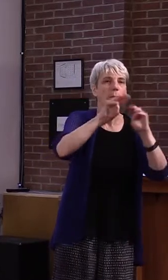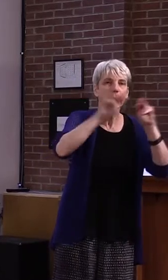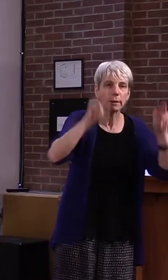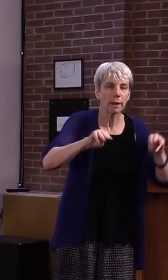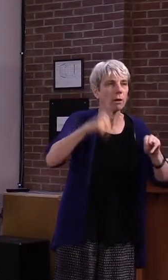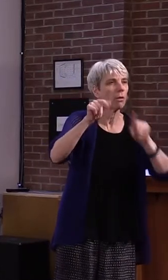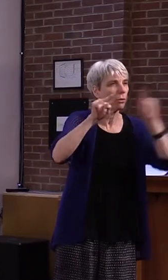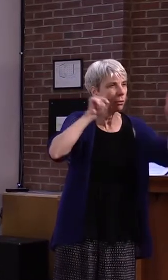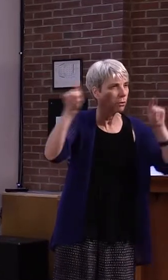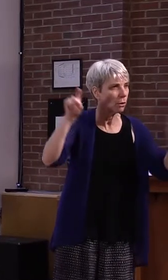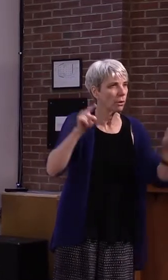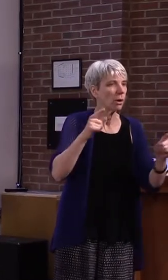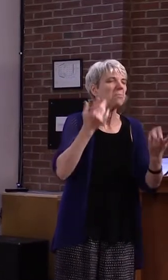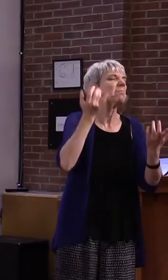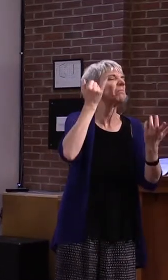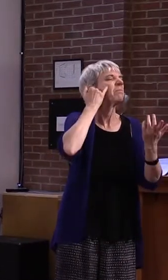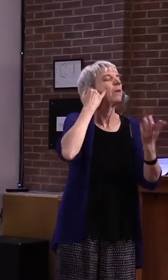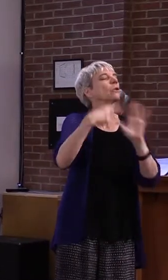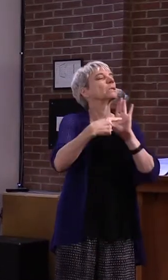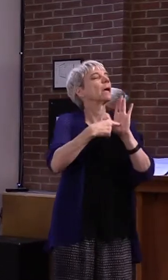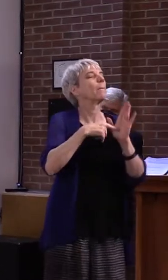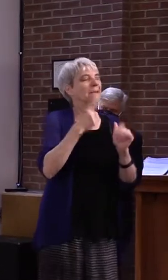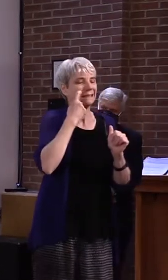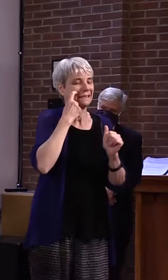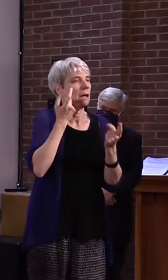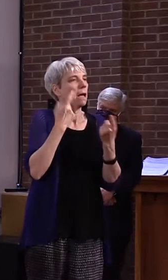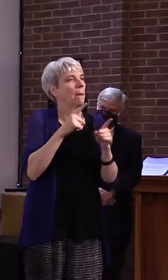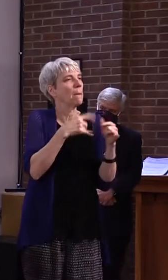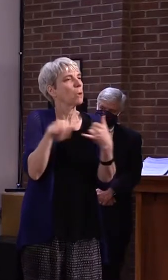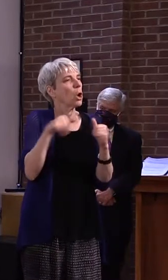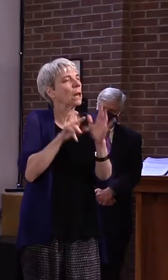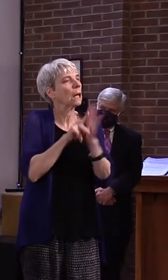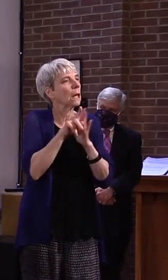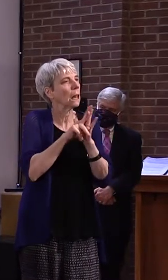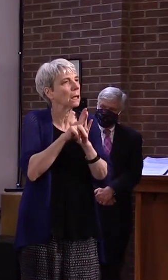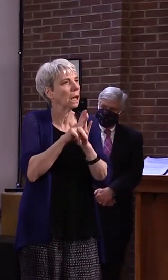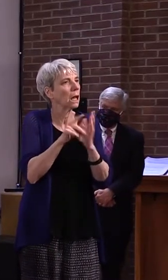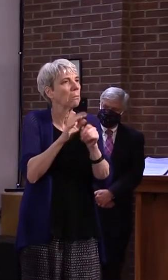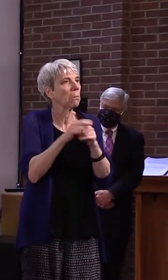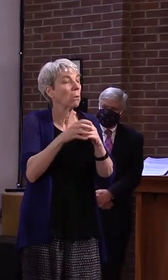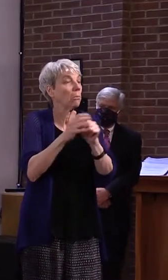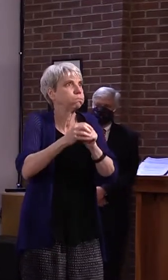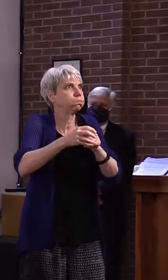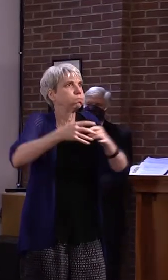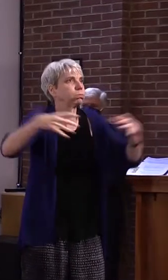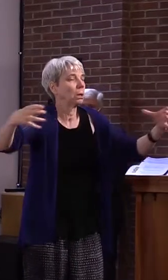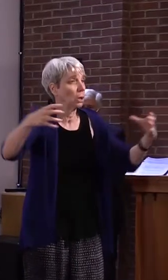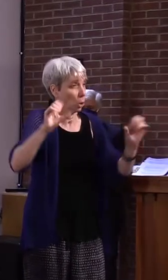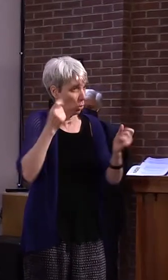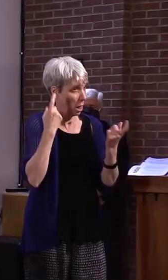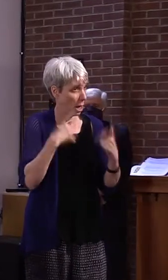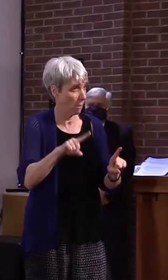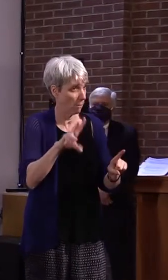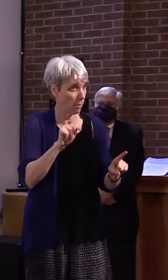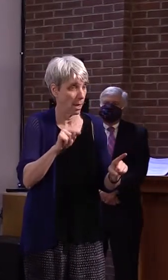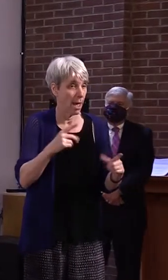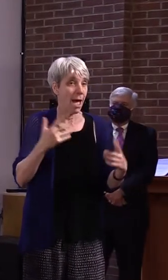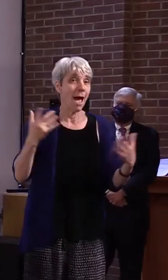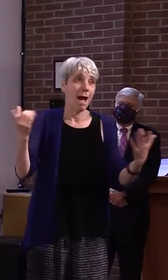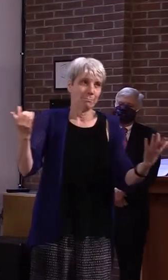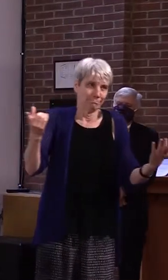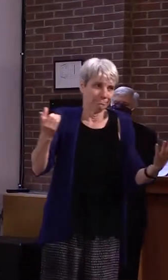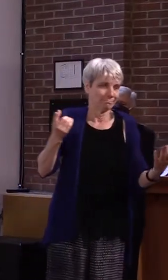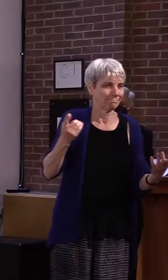health department is now following? Yeah, history will be the judge of that, Wilson. We'll see what happens. I'm